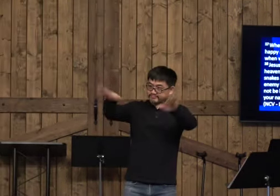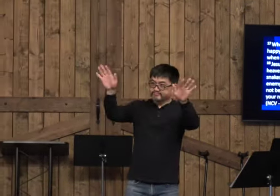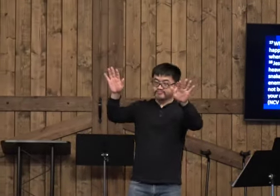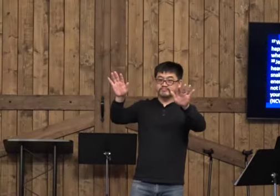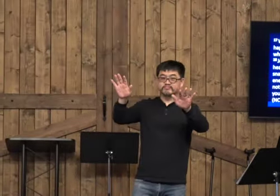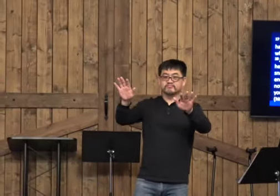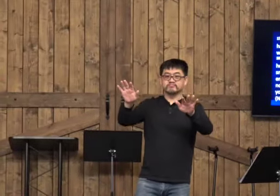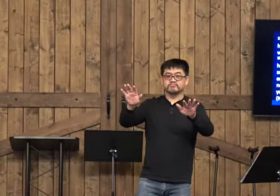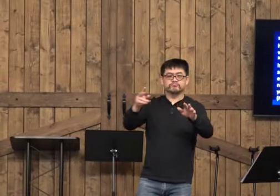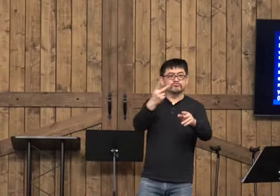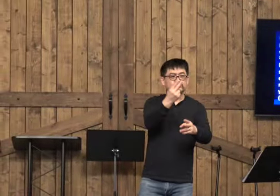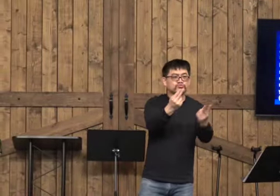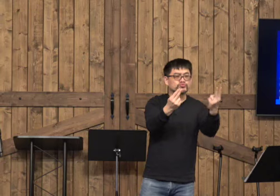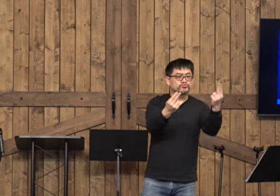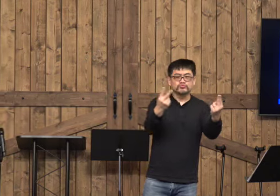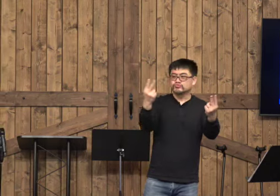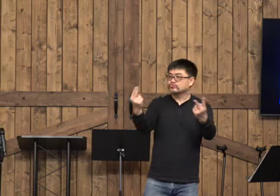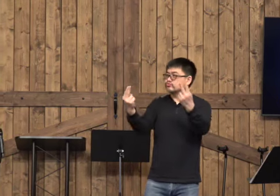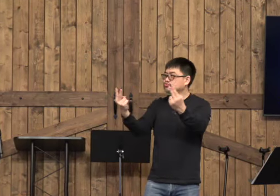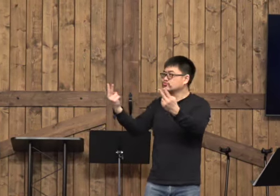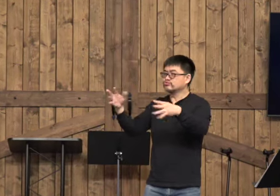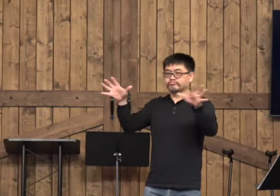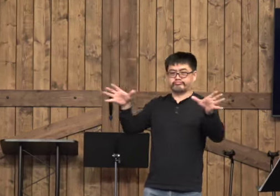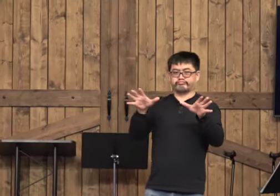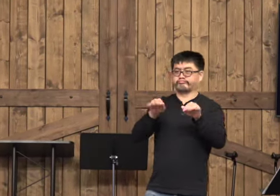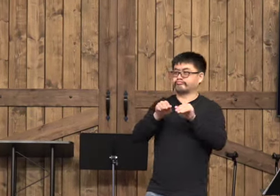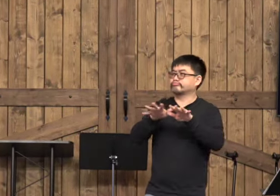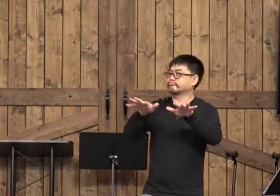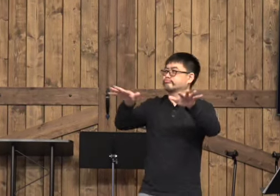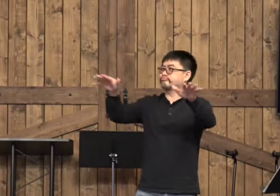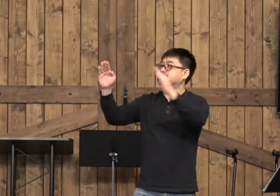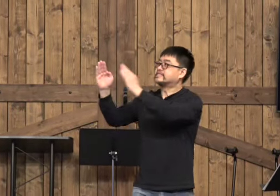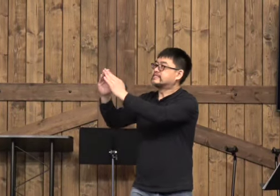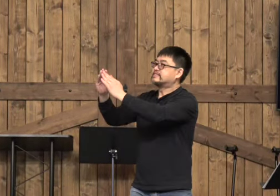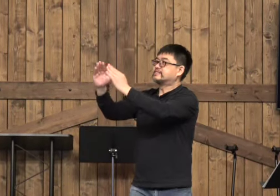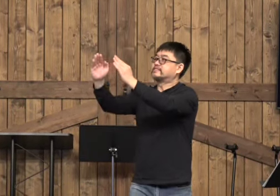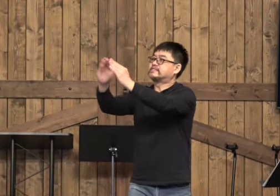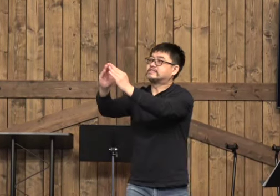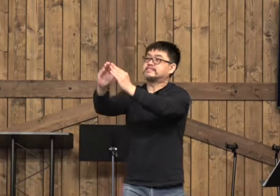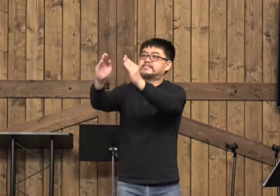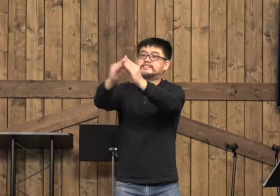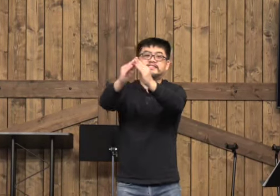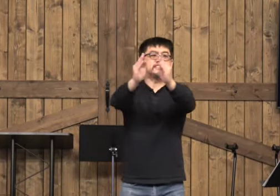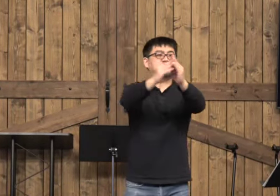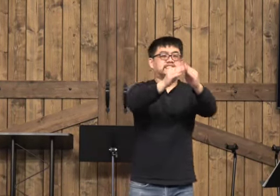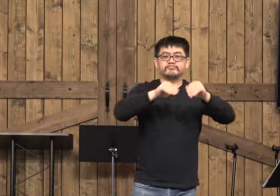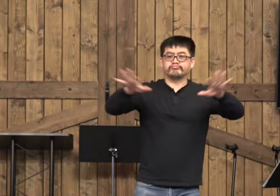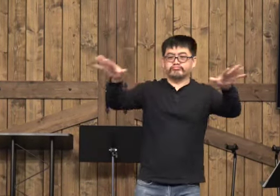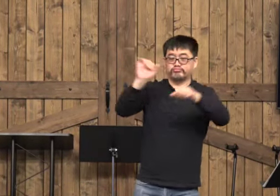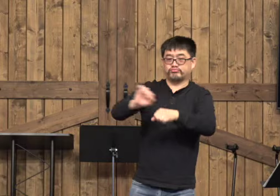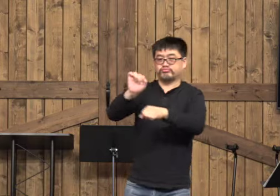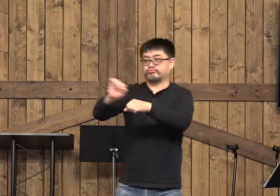So Jesus sent out all of his disciples in pairs, two by two, and went to various different towns.